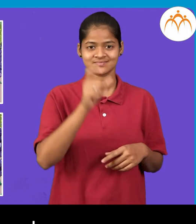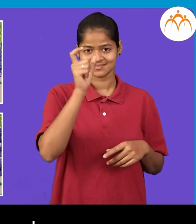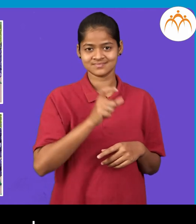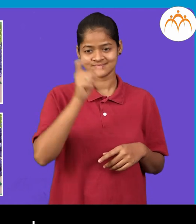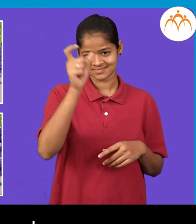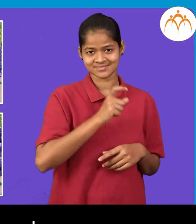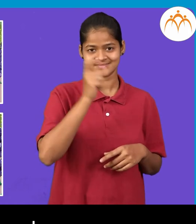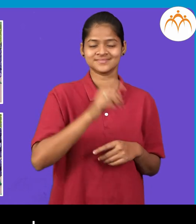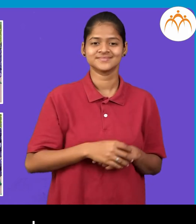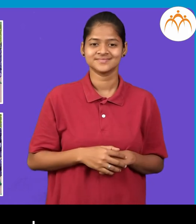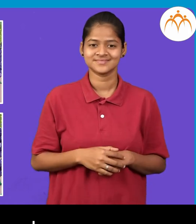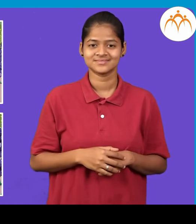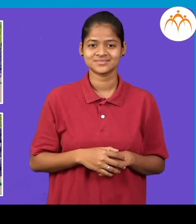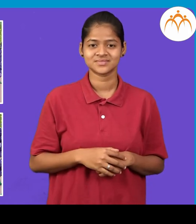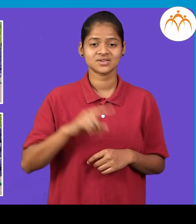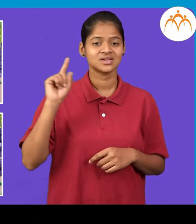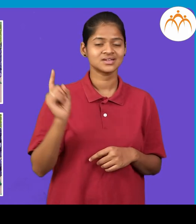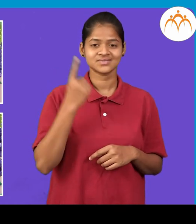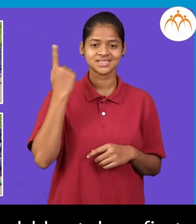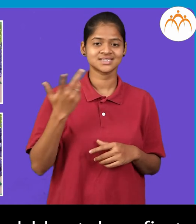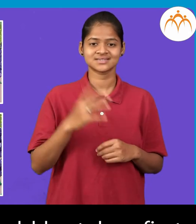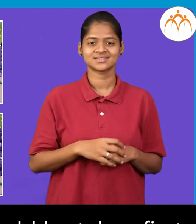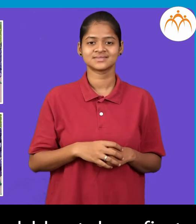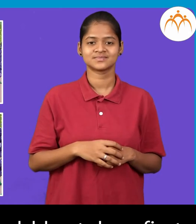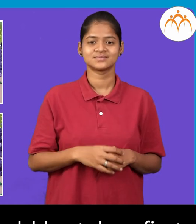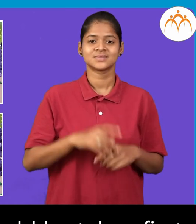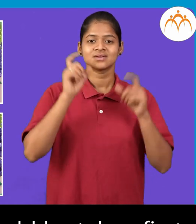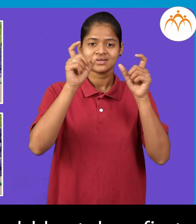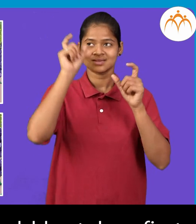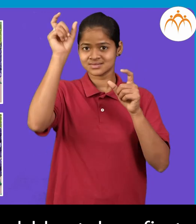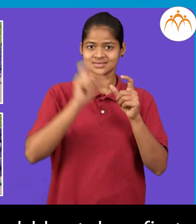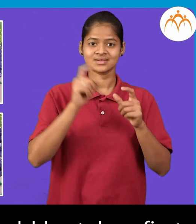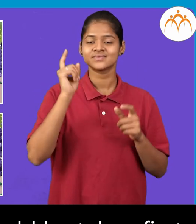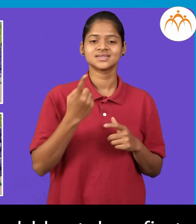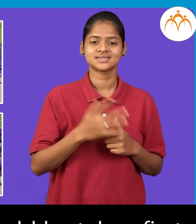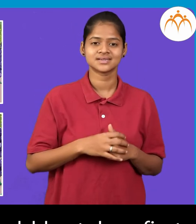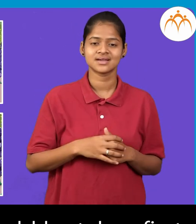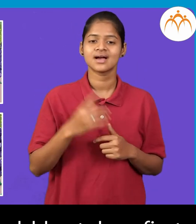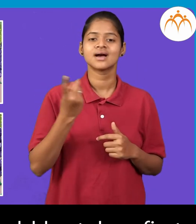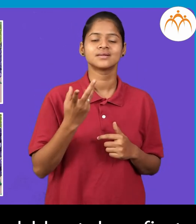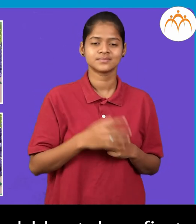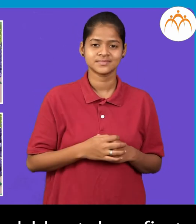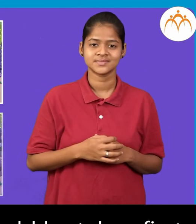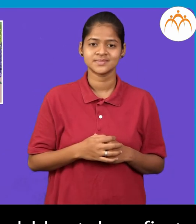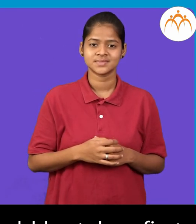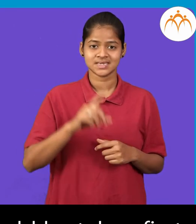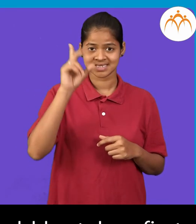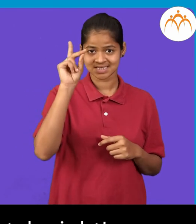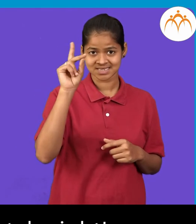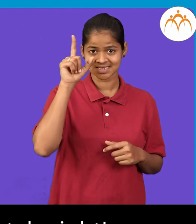come on tell me which picture should be taken first number